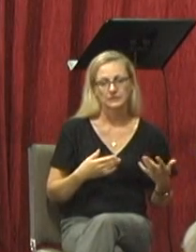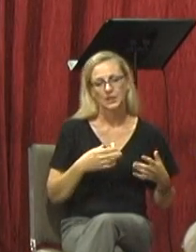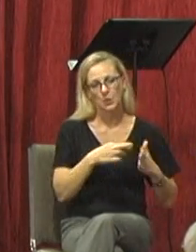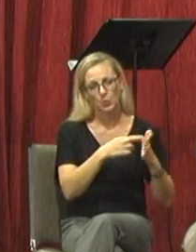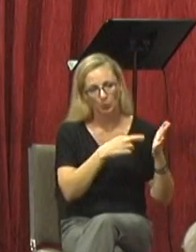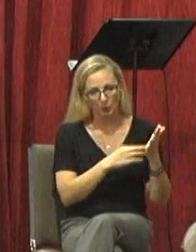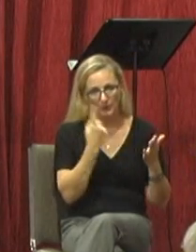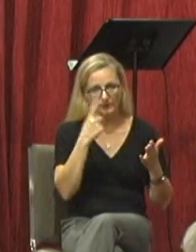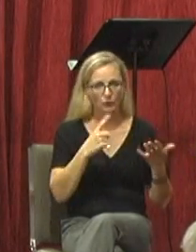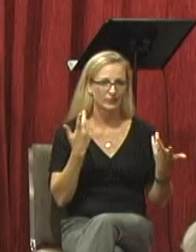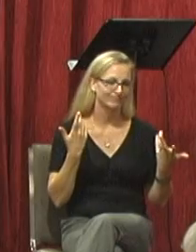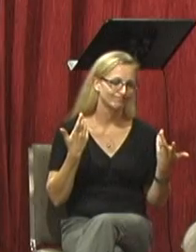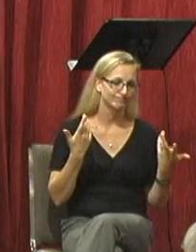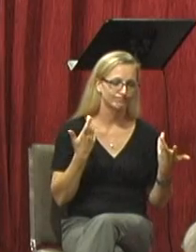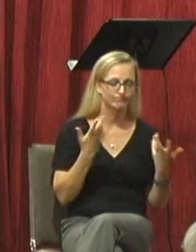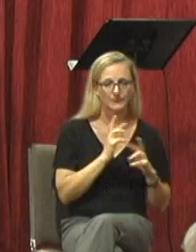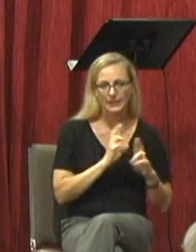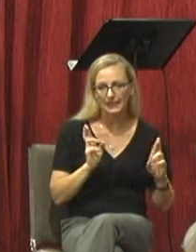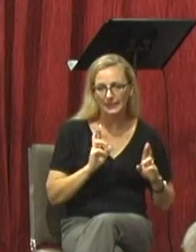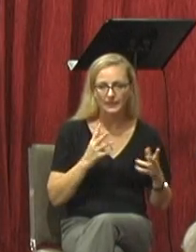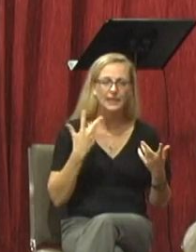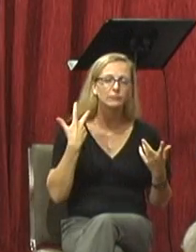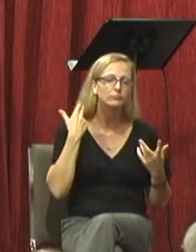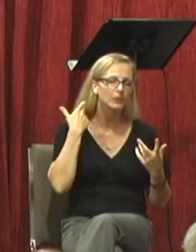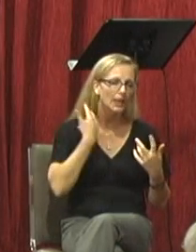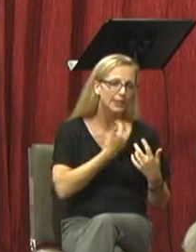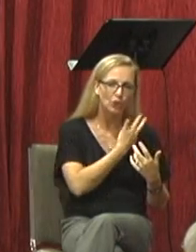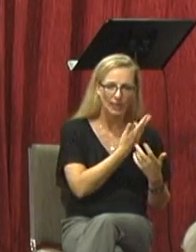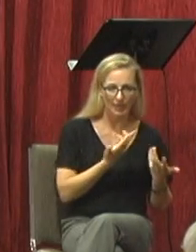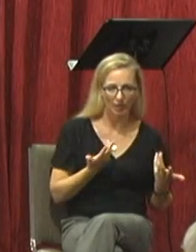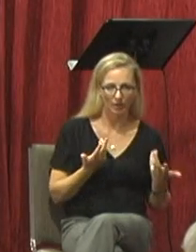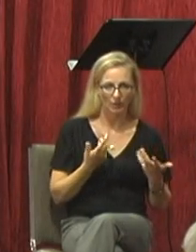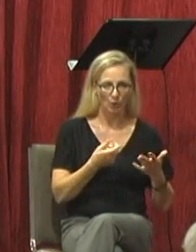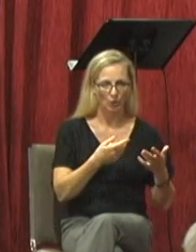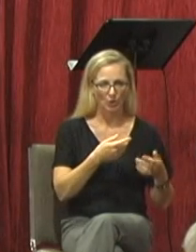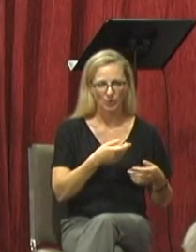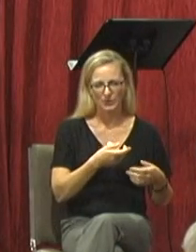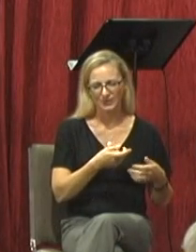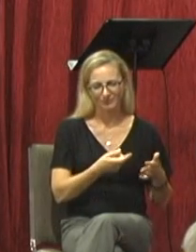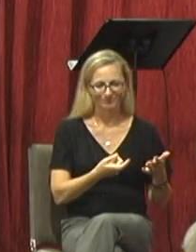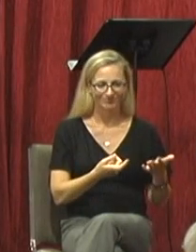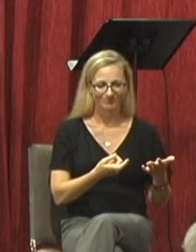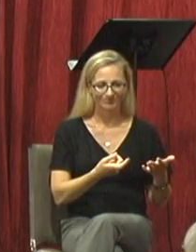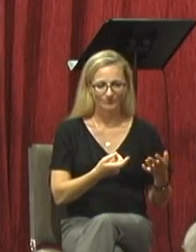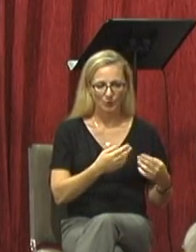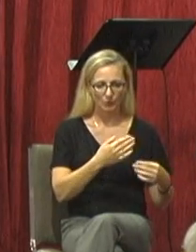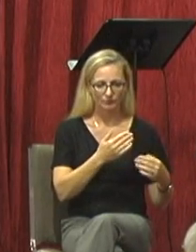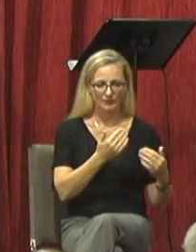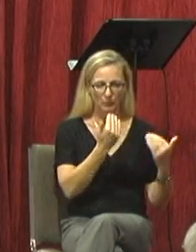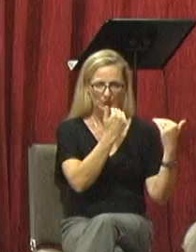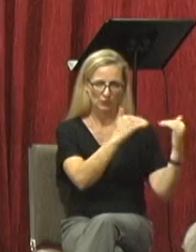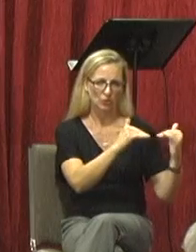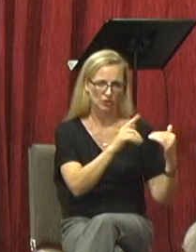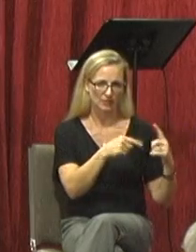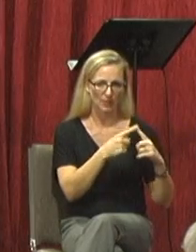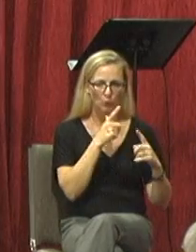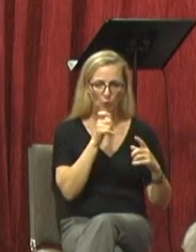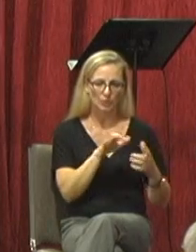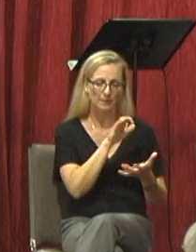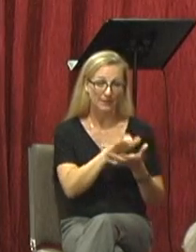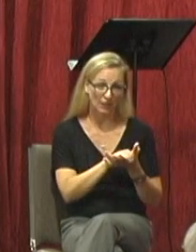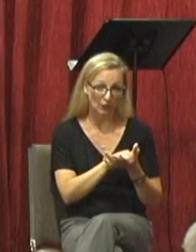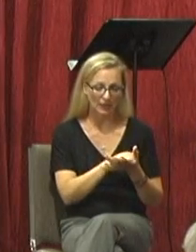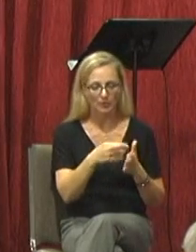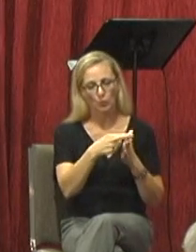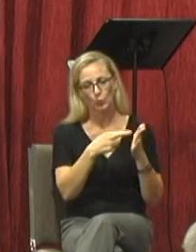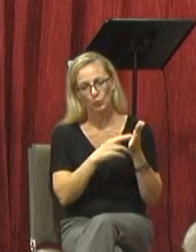even for grooming, what you can cut of your hair. There's restrictions on who your marriage partners can be in verse 7. In verse 9, there's rules